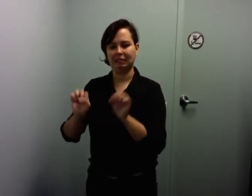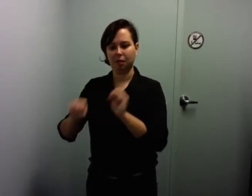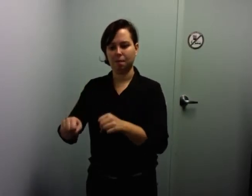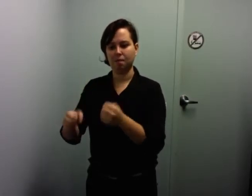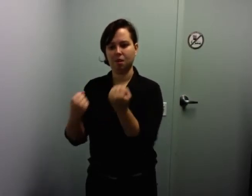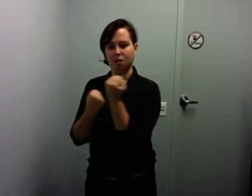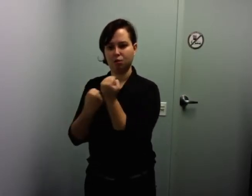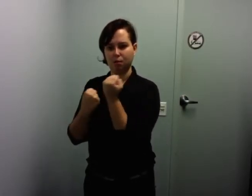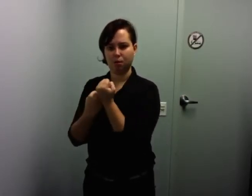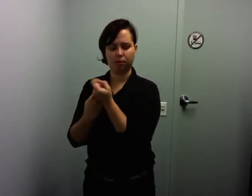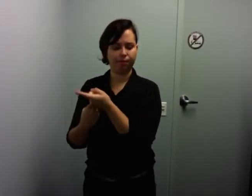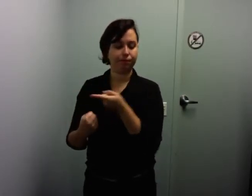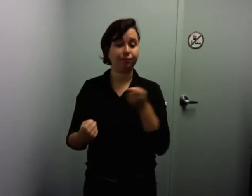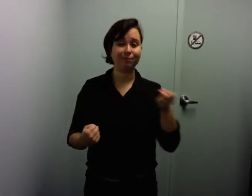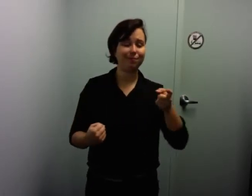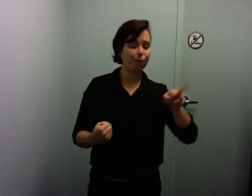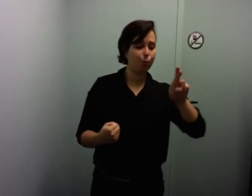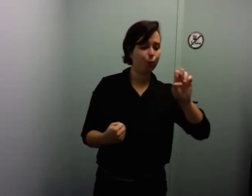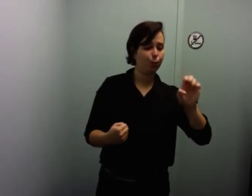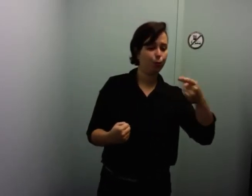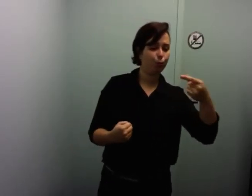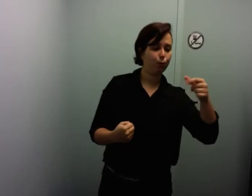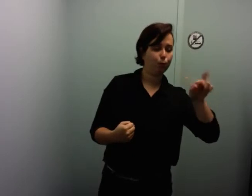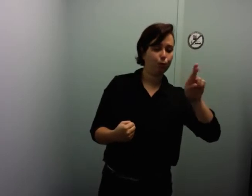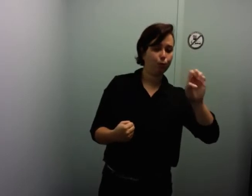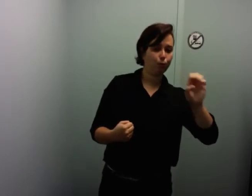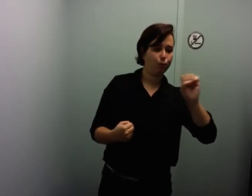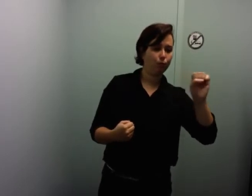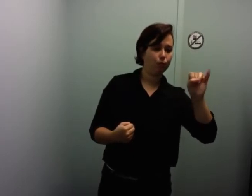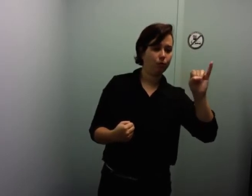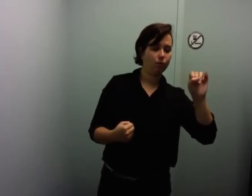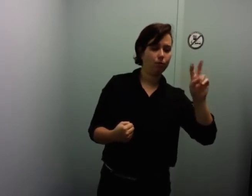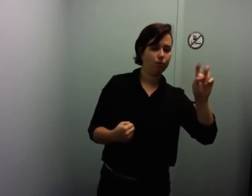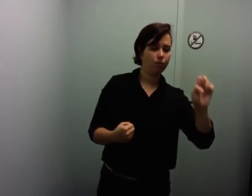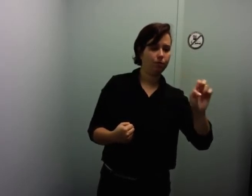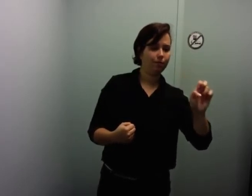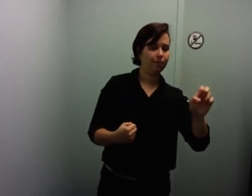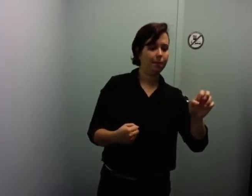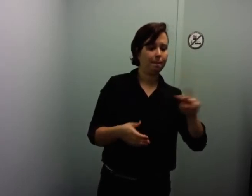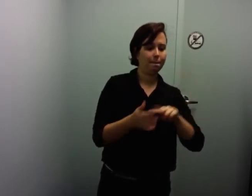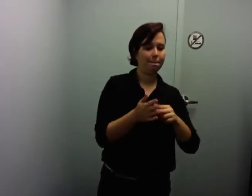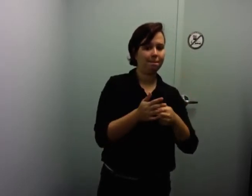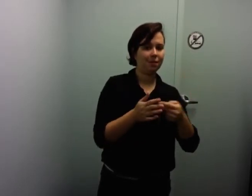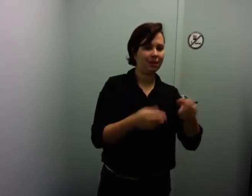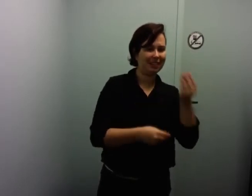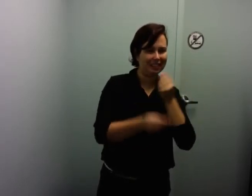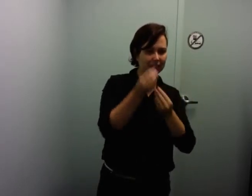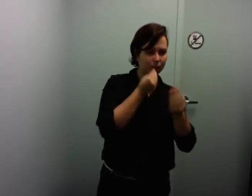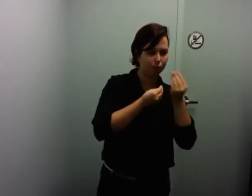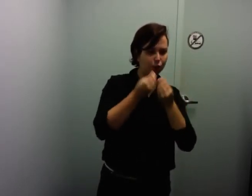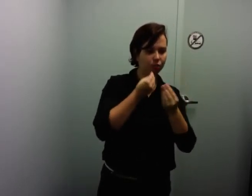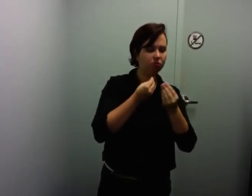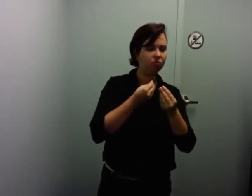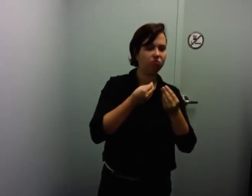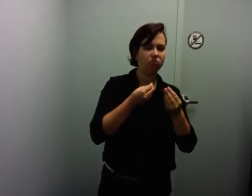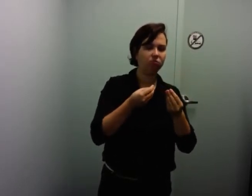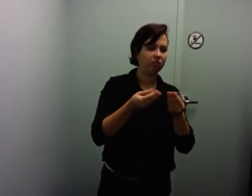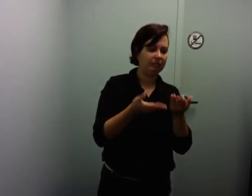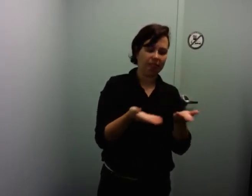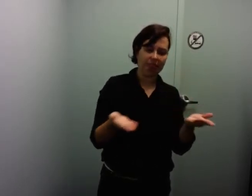on consumption. We all have to consume. If we all pay the same amount of tax on consumption, it's regarded as a regressive tax